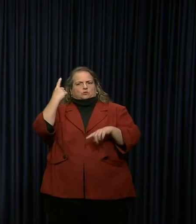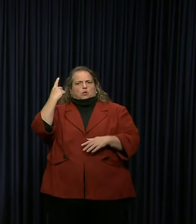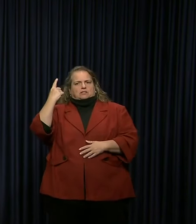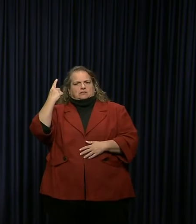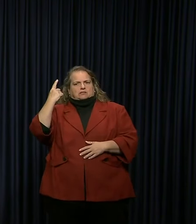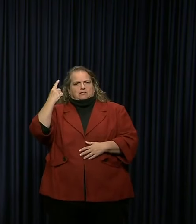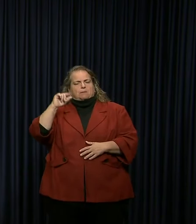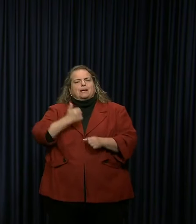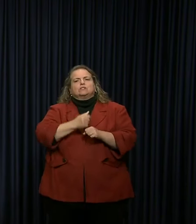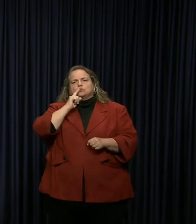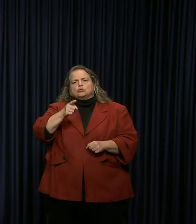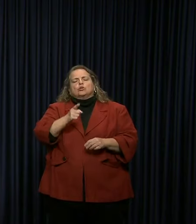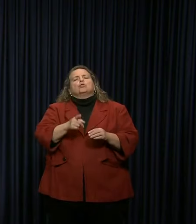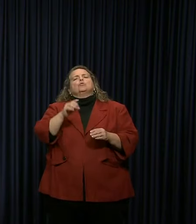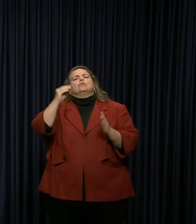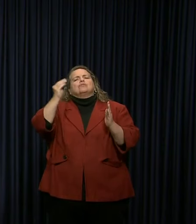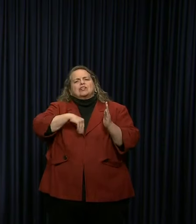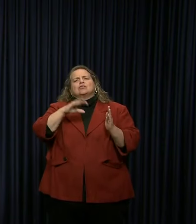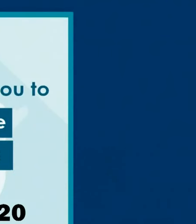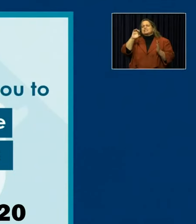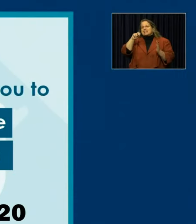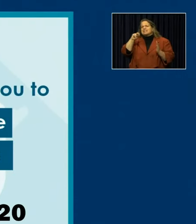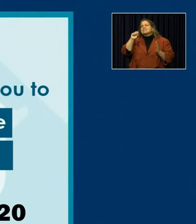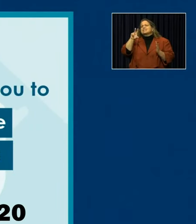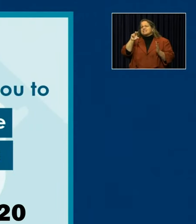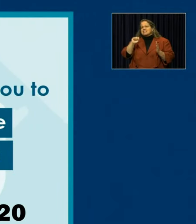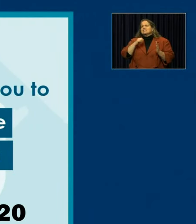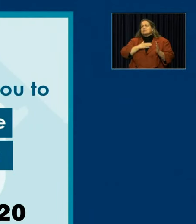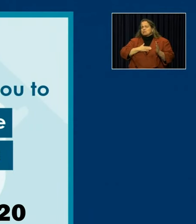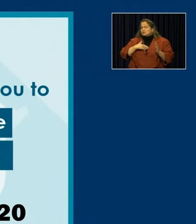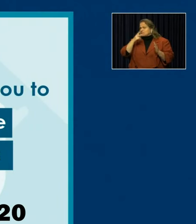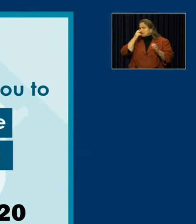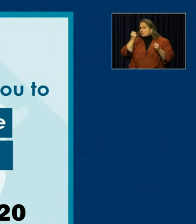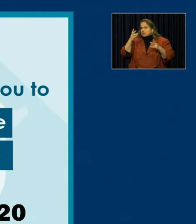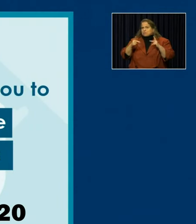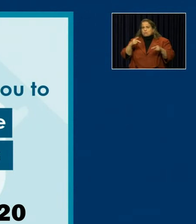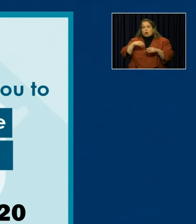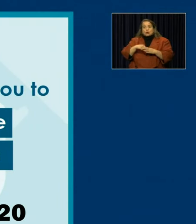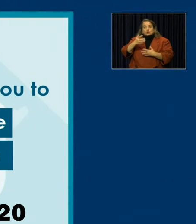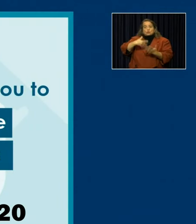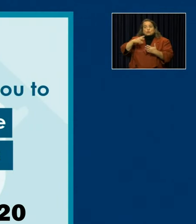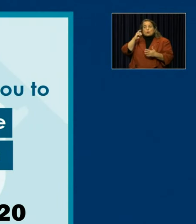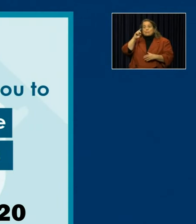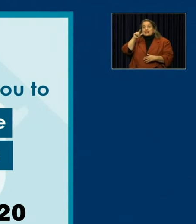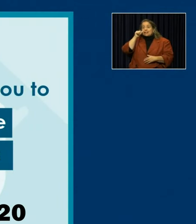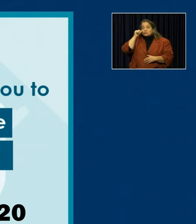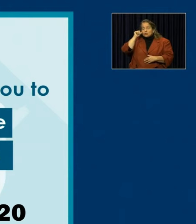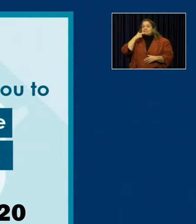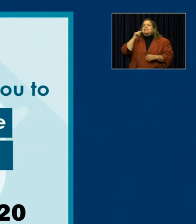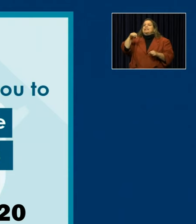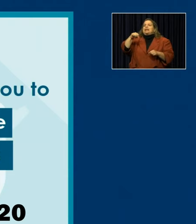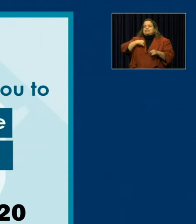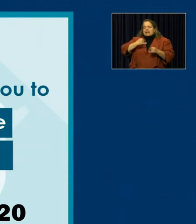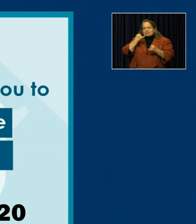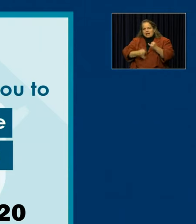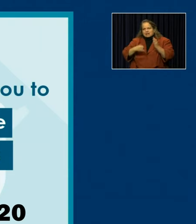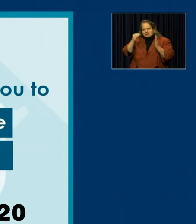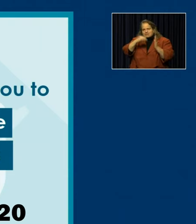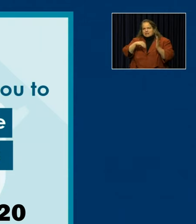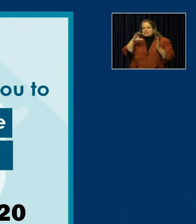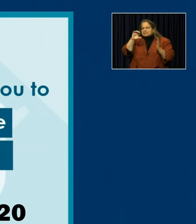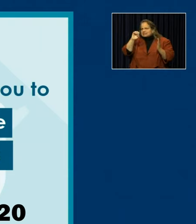is make sure you fill out your census. We saw a lot of folks on social media after yesterday saying, I finally filled out my census.